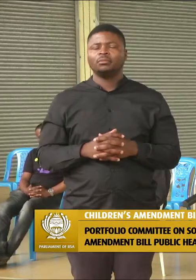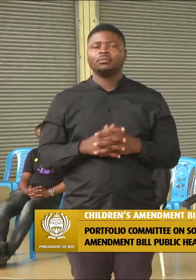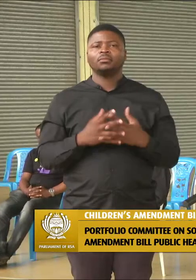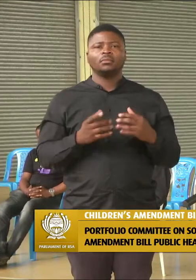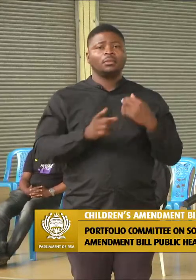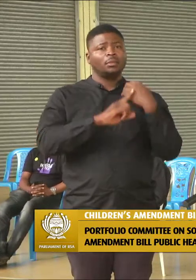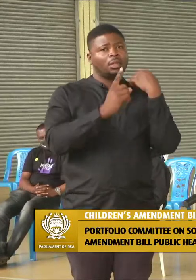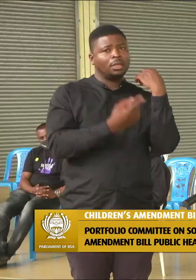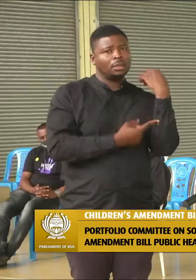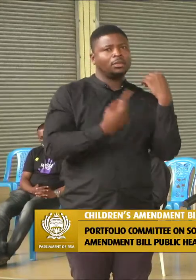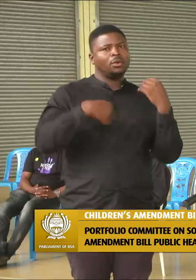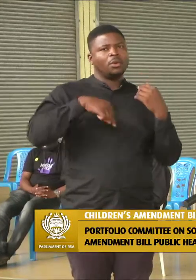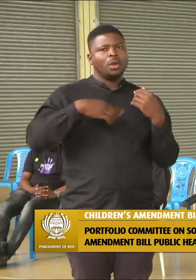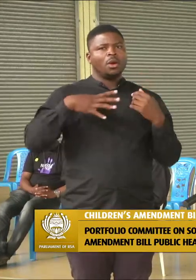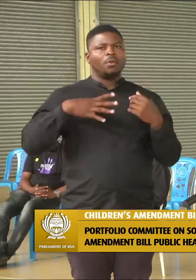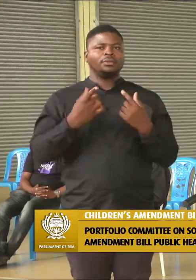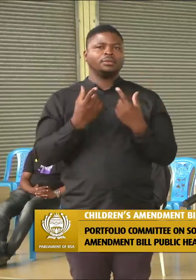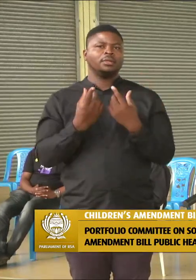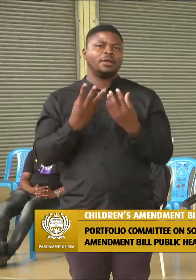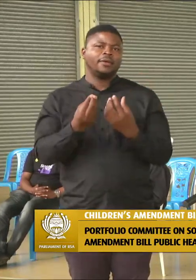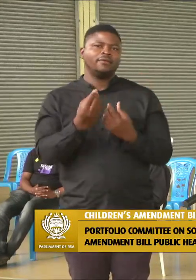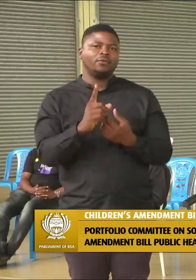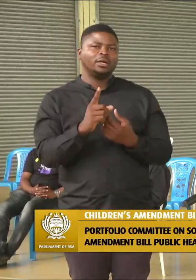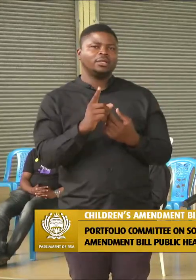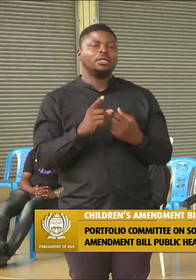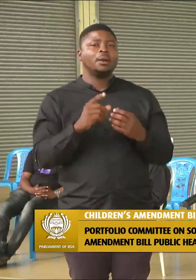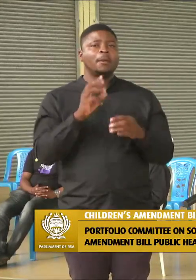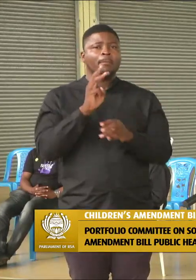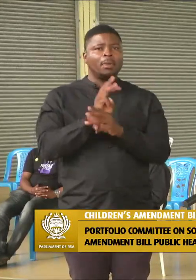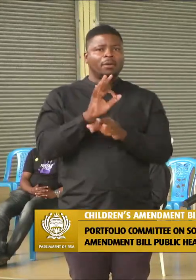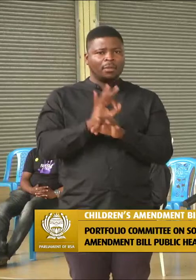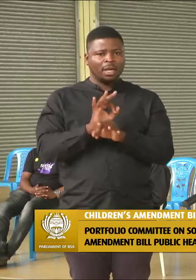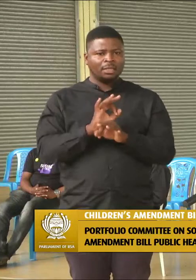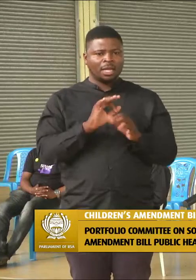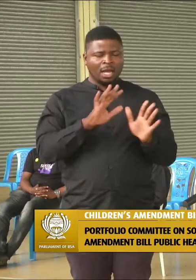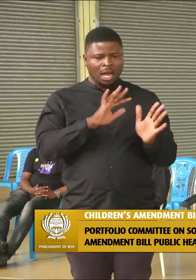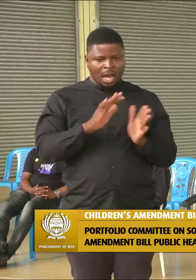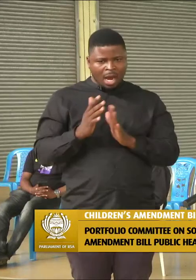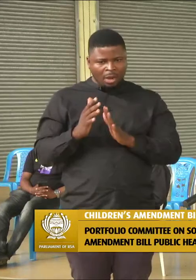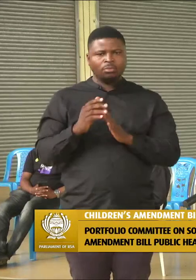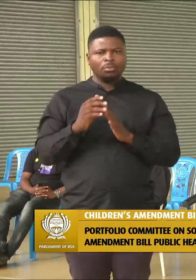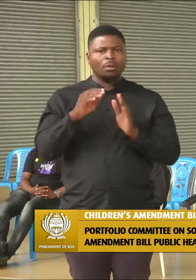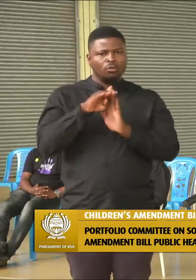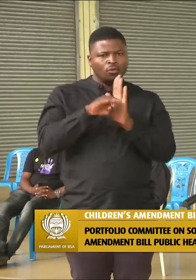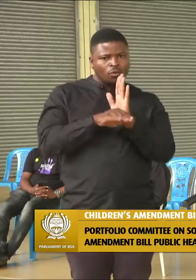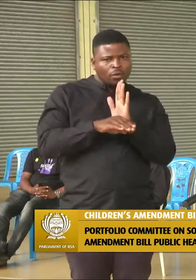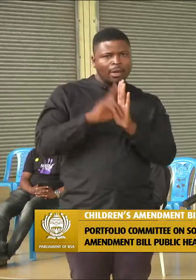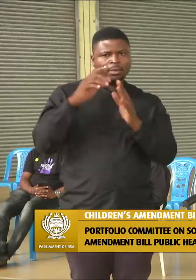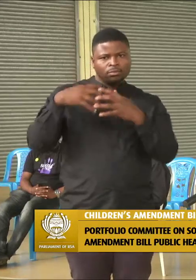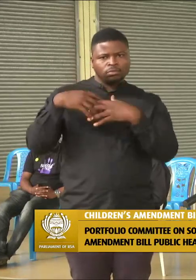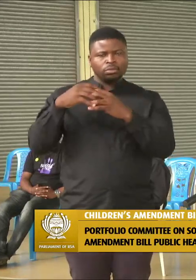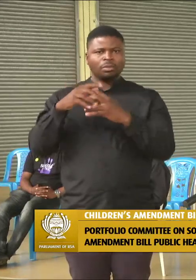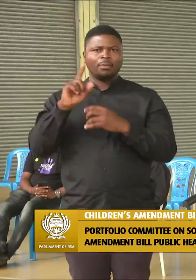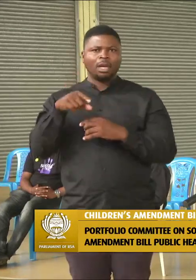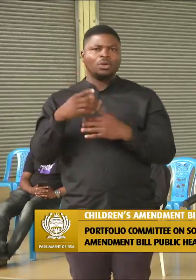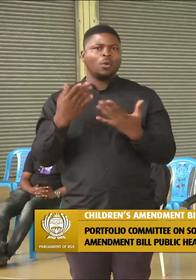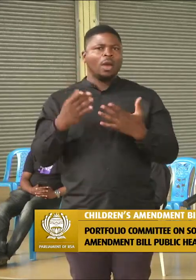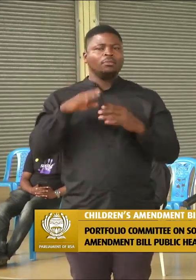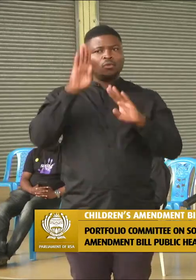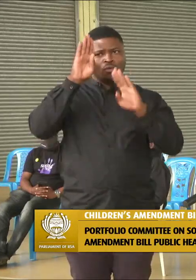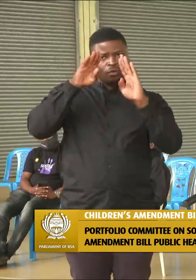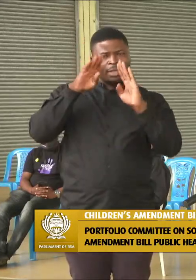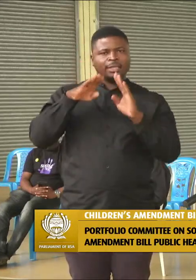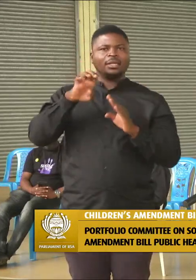programs in the ECD centers. So we are also running parenting programs. We also train the ECD